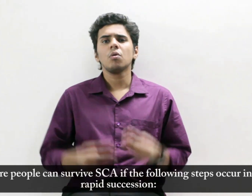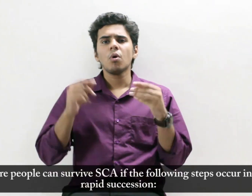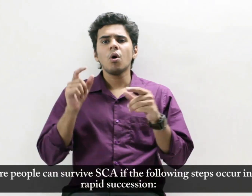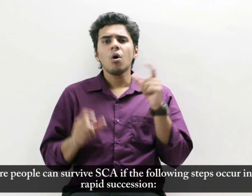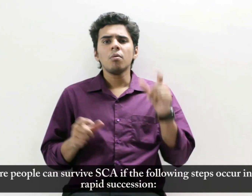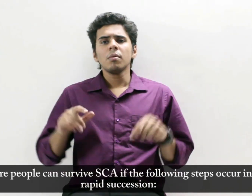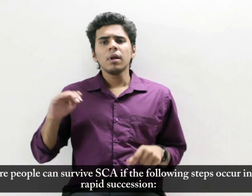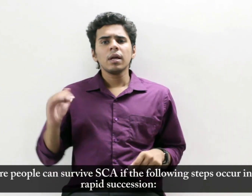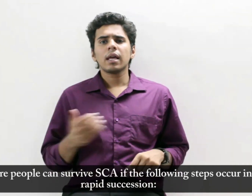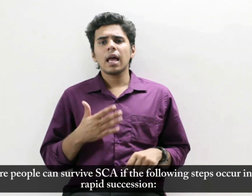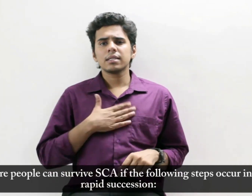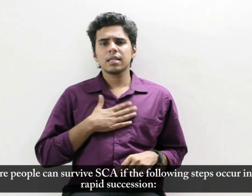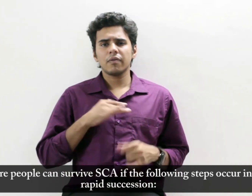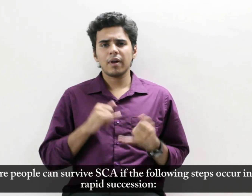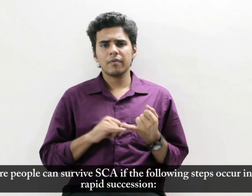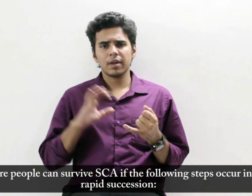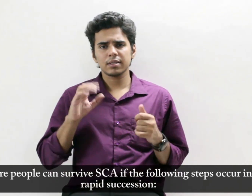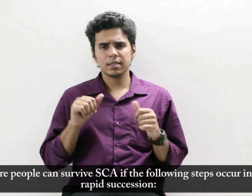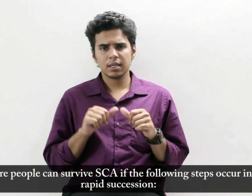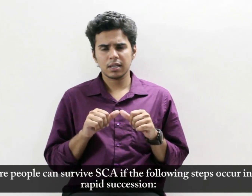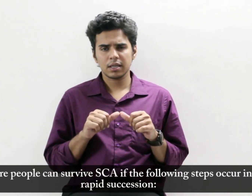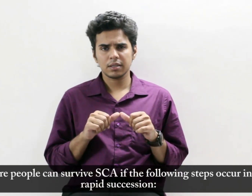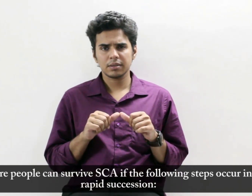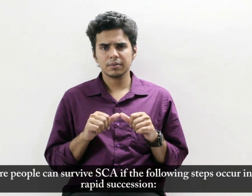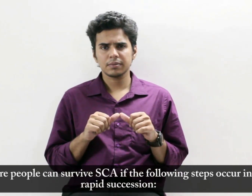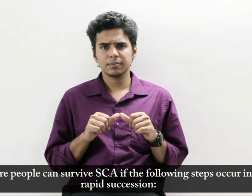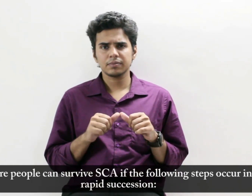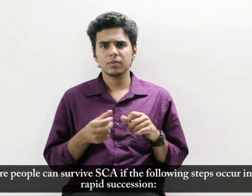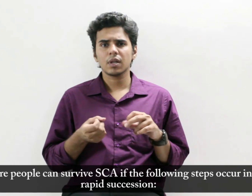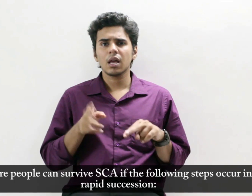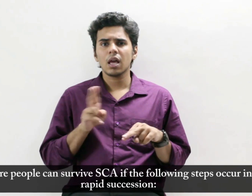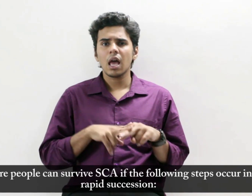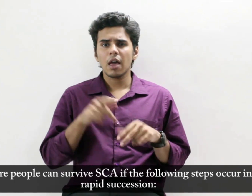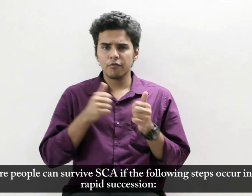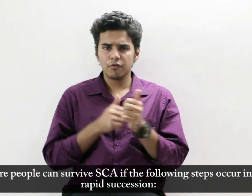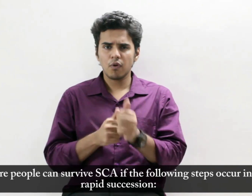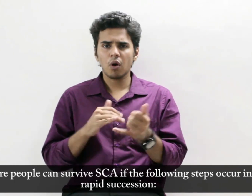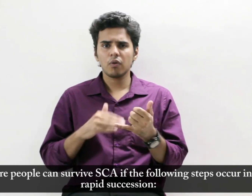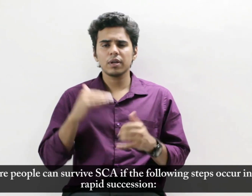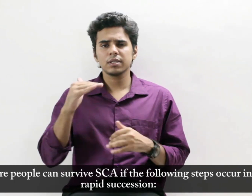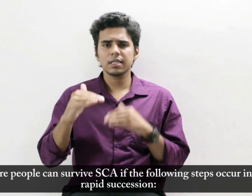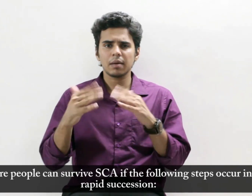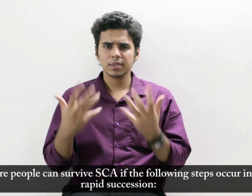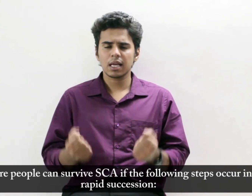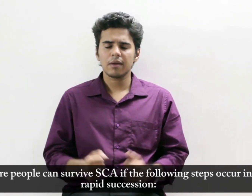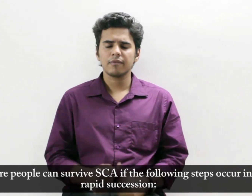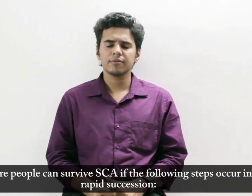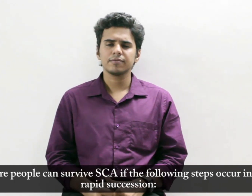More people can survive SCA if the following steps occur in rapid succession.